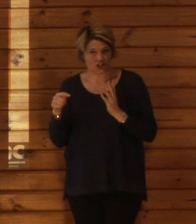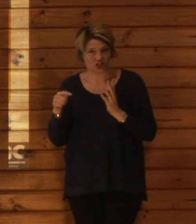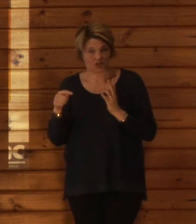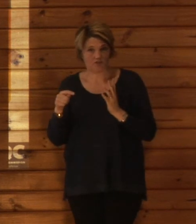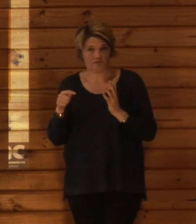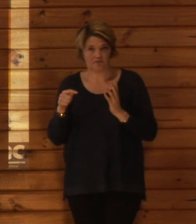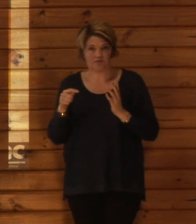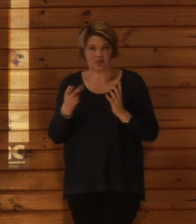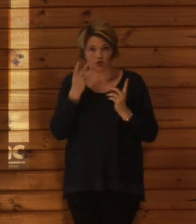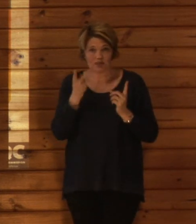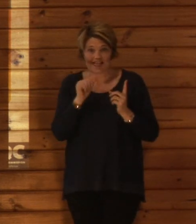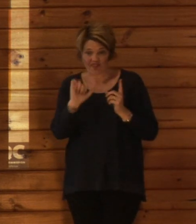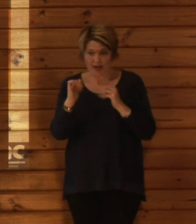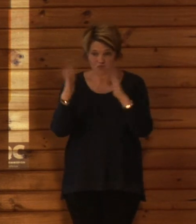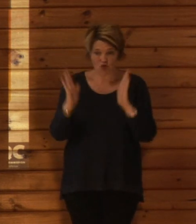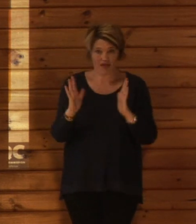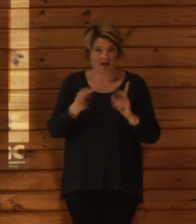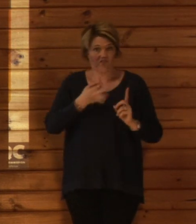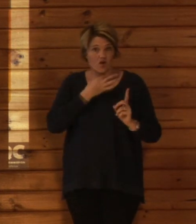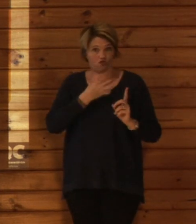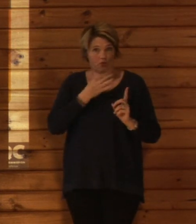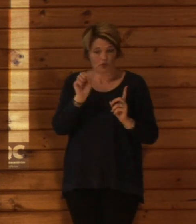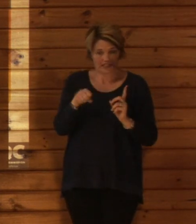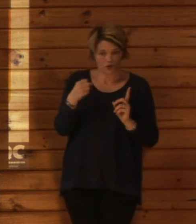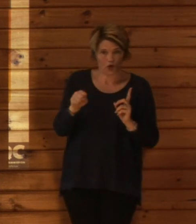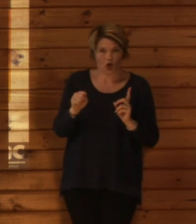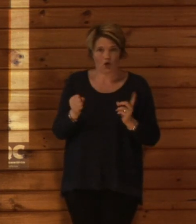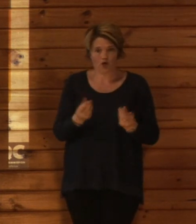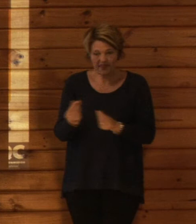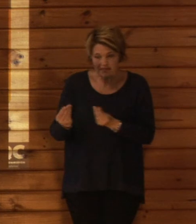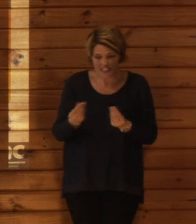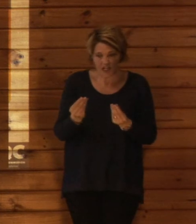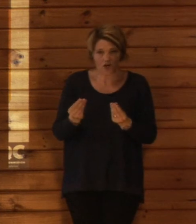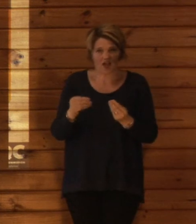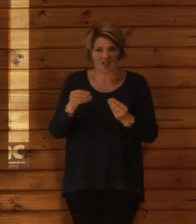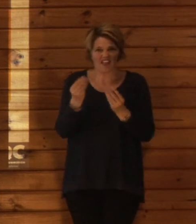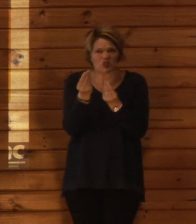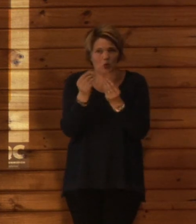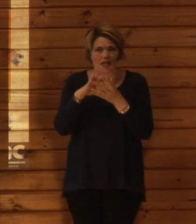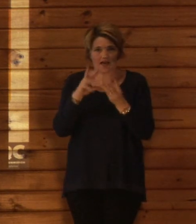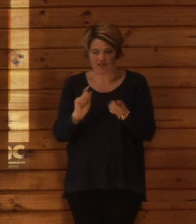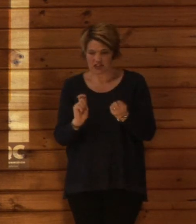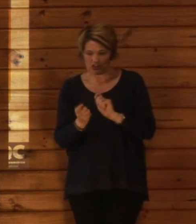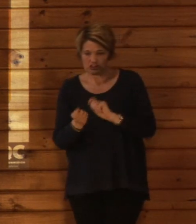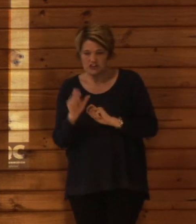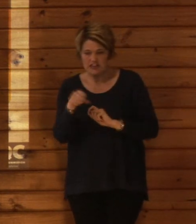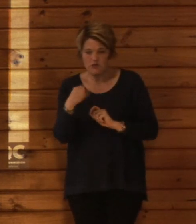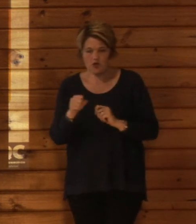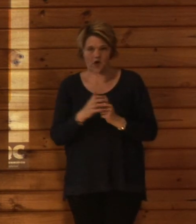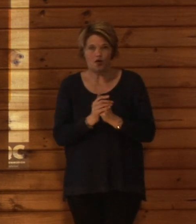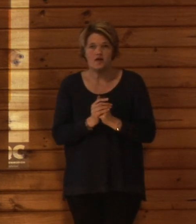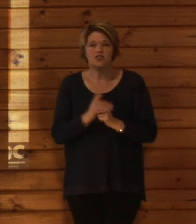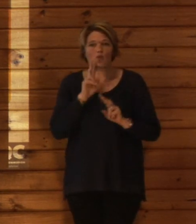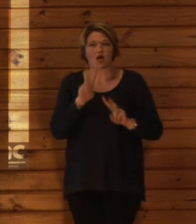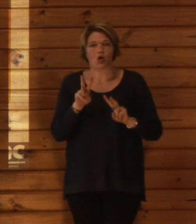it's had this material change in vulnerability. We look at how strong the shaking is, that 100-year level of shaking.